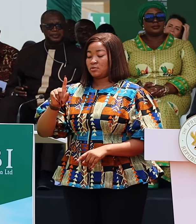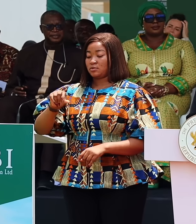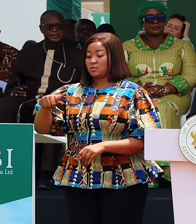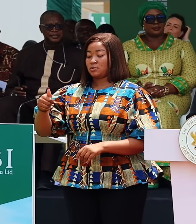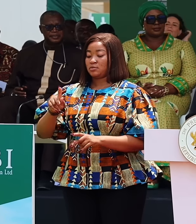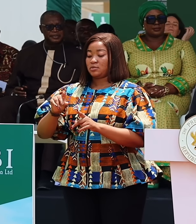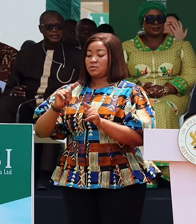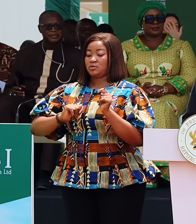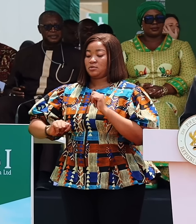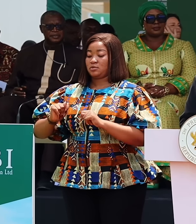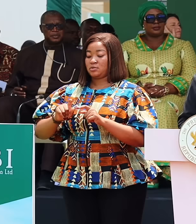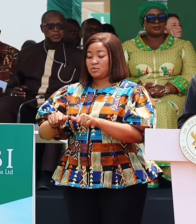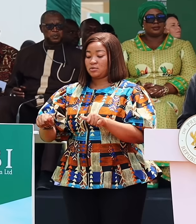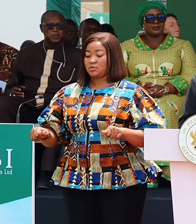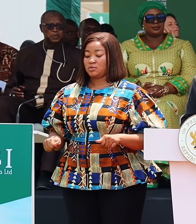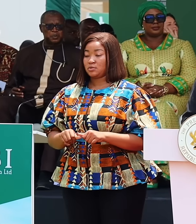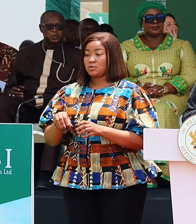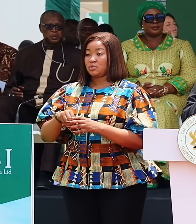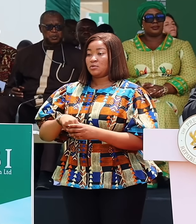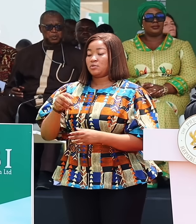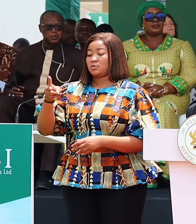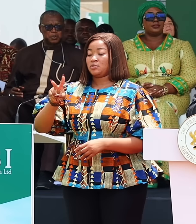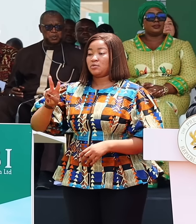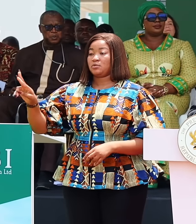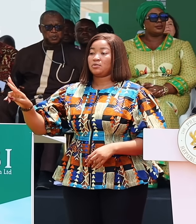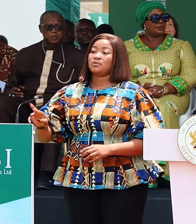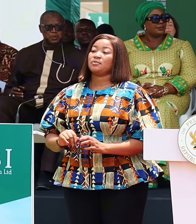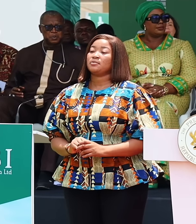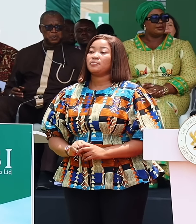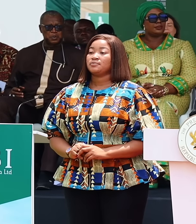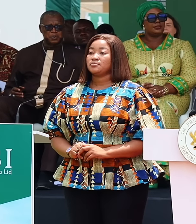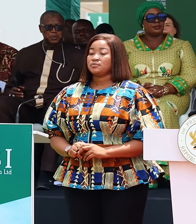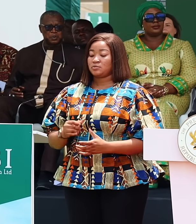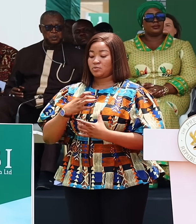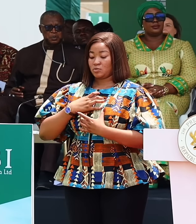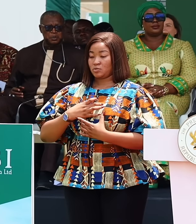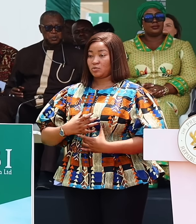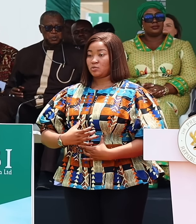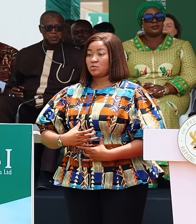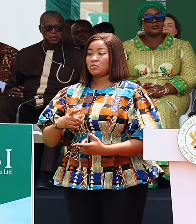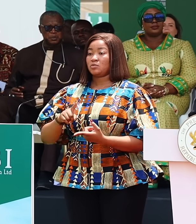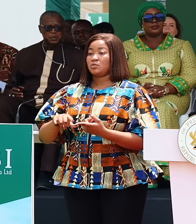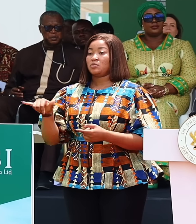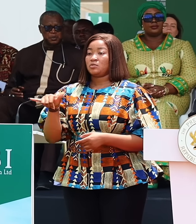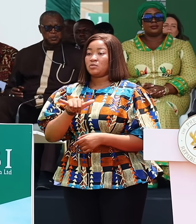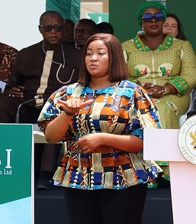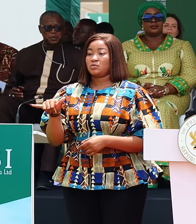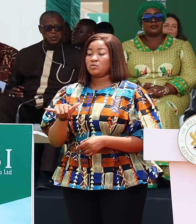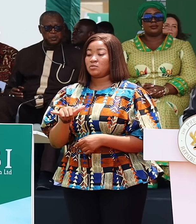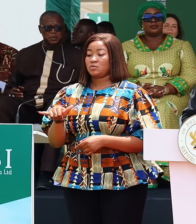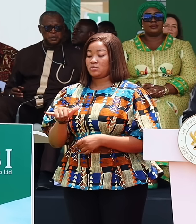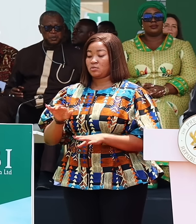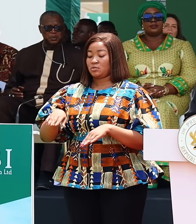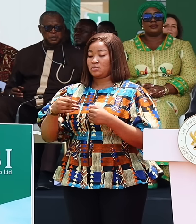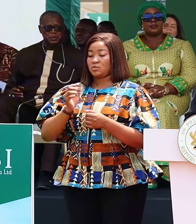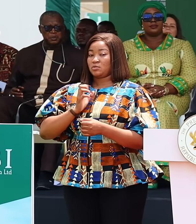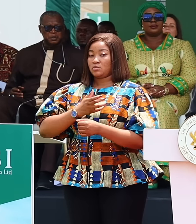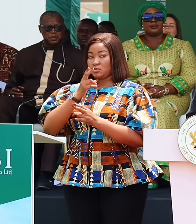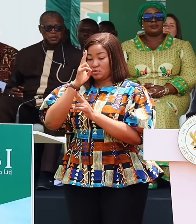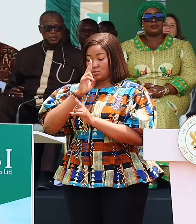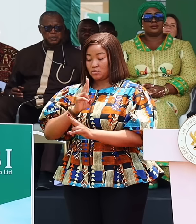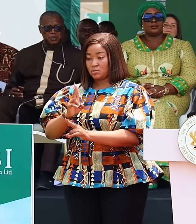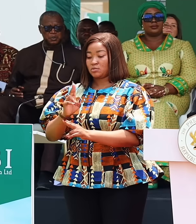traditional area in the Volta region. I wish to also acknowledge the Honorable Minister